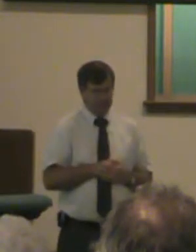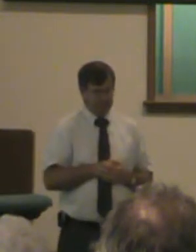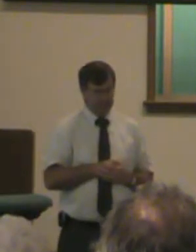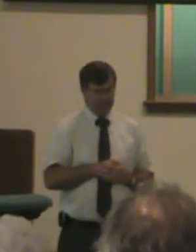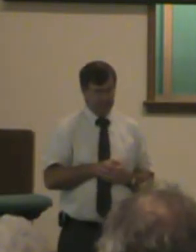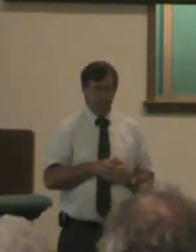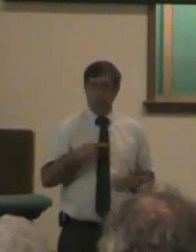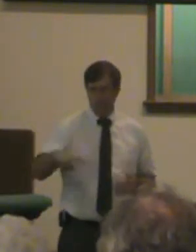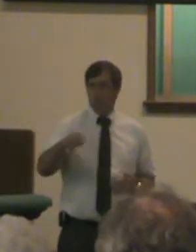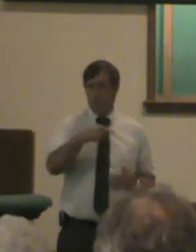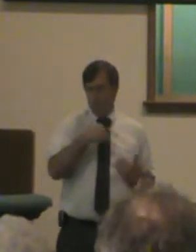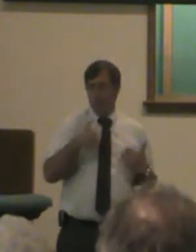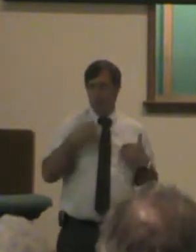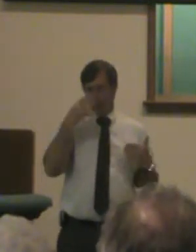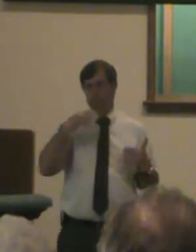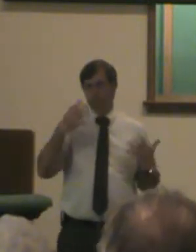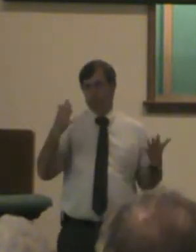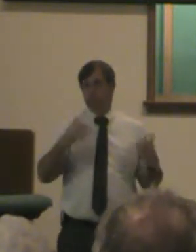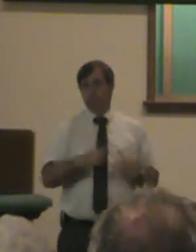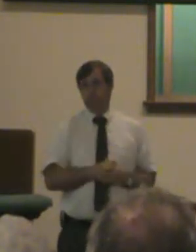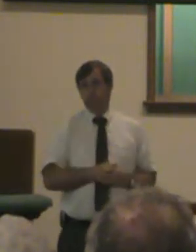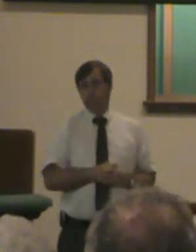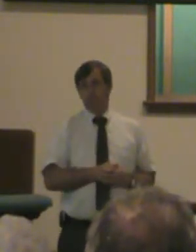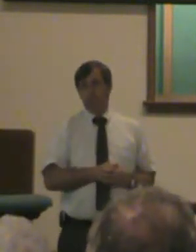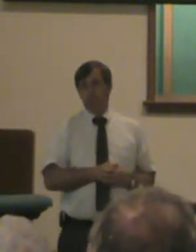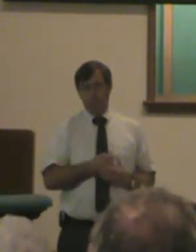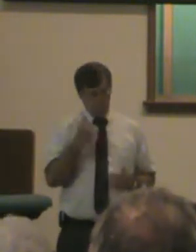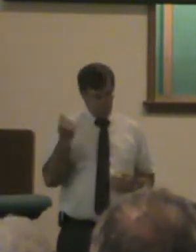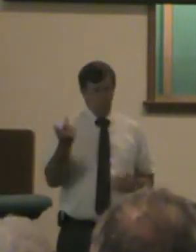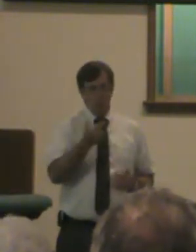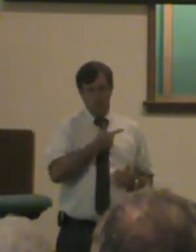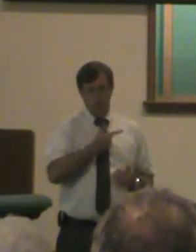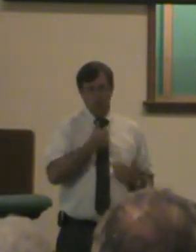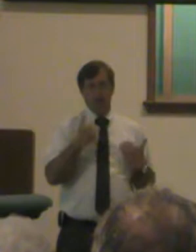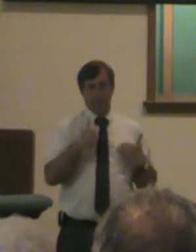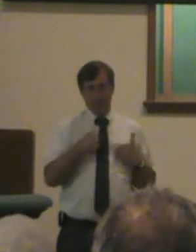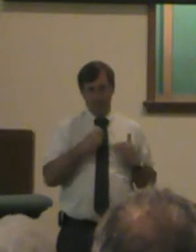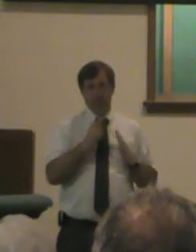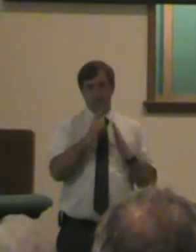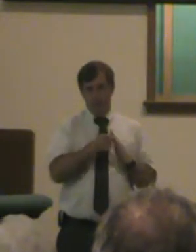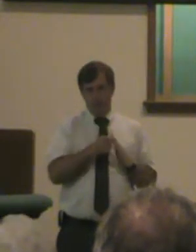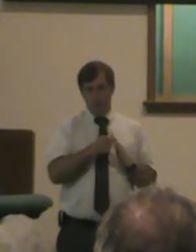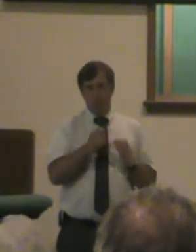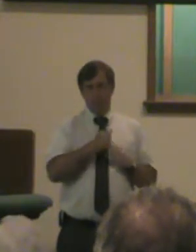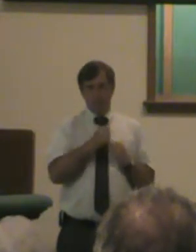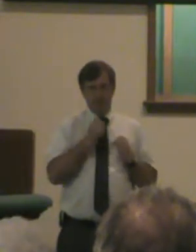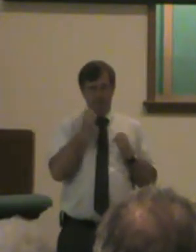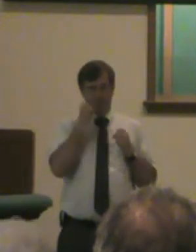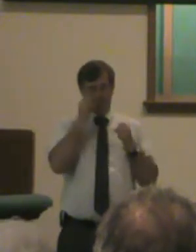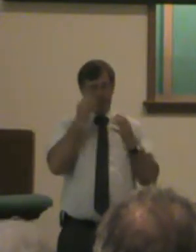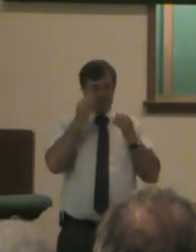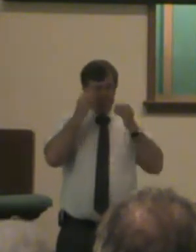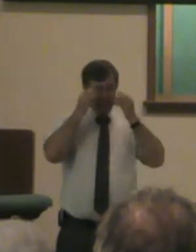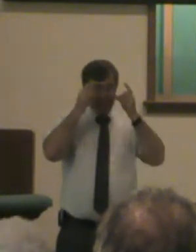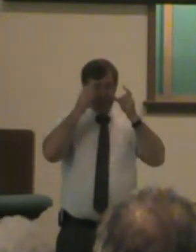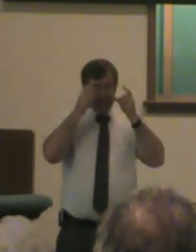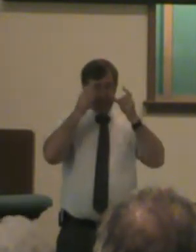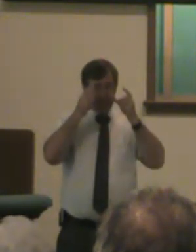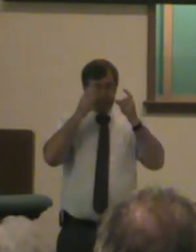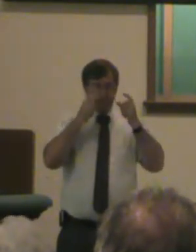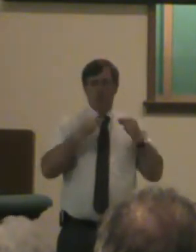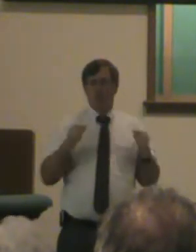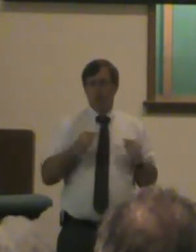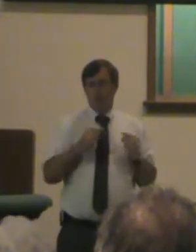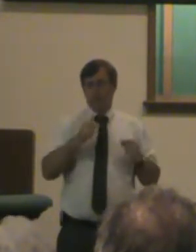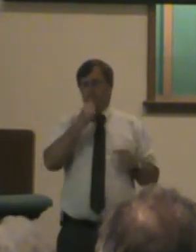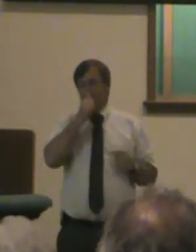We all have cried. We all have had those moments that have made us tear up and cry because of hurts and pains